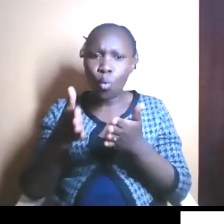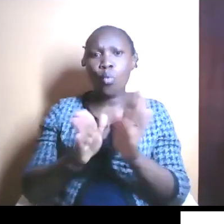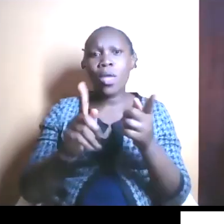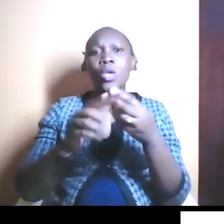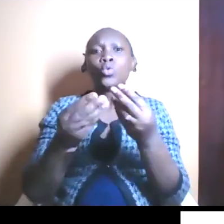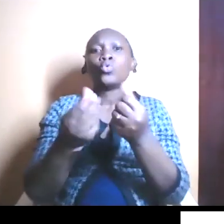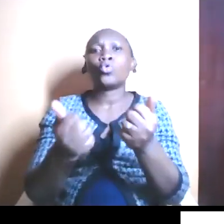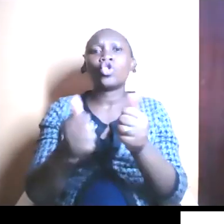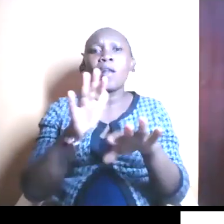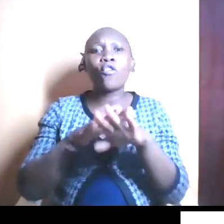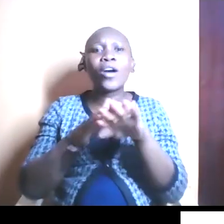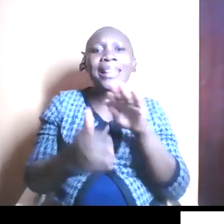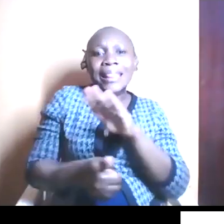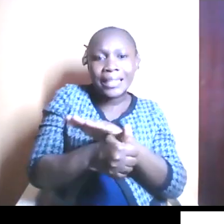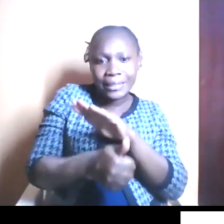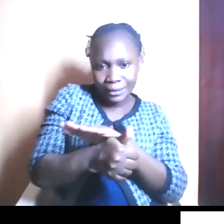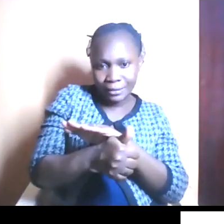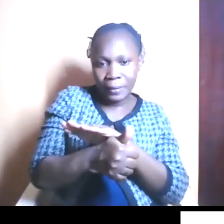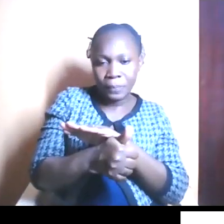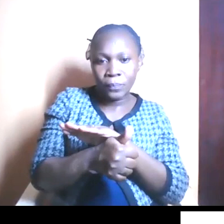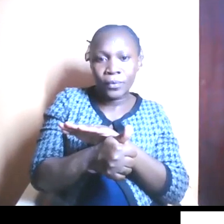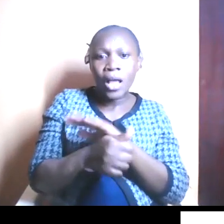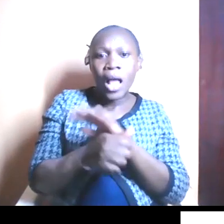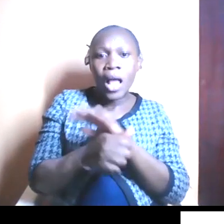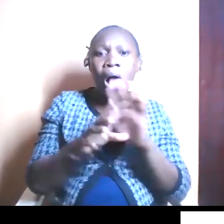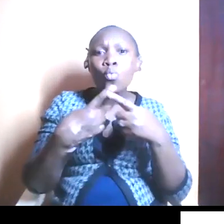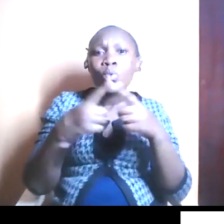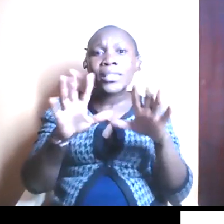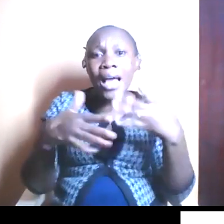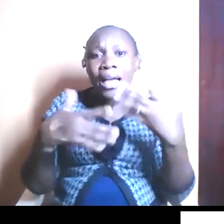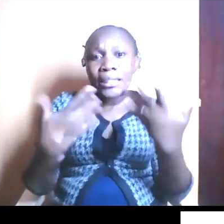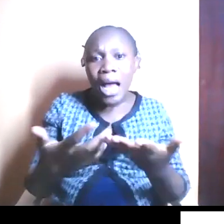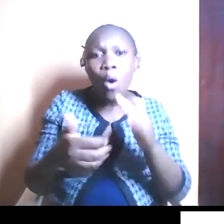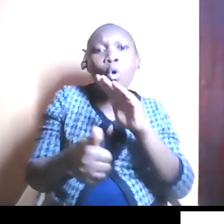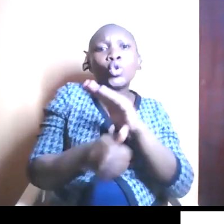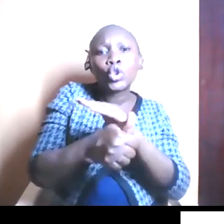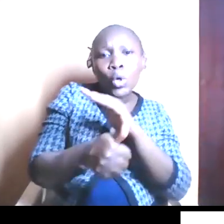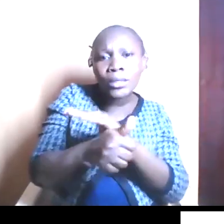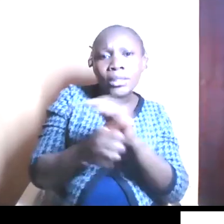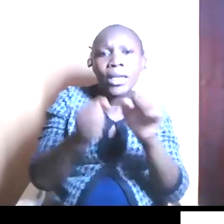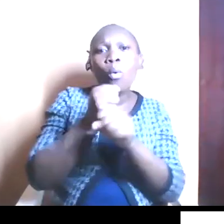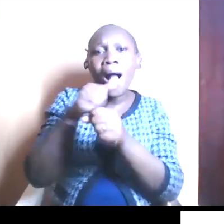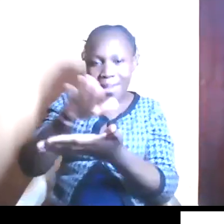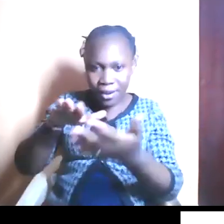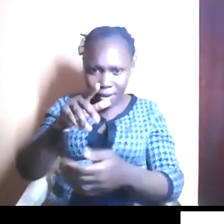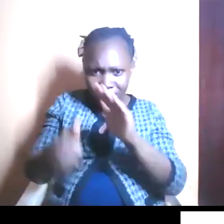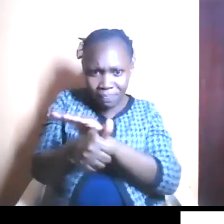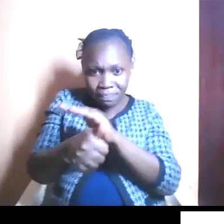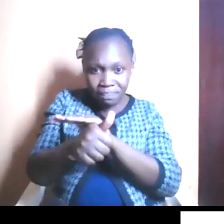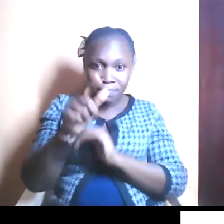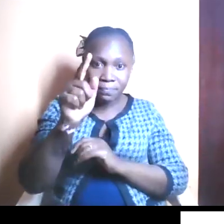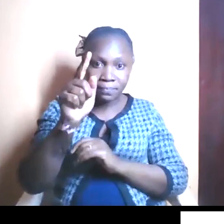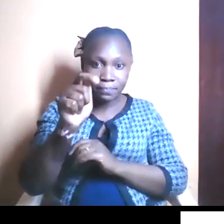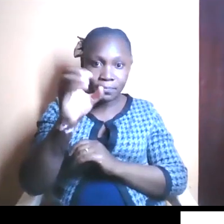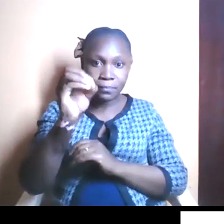workplace. But of course, the first place to start is to define a toxic workplace. A toxic workplace is